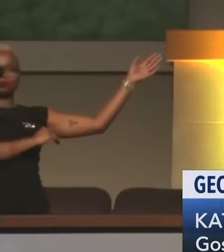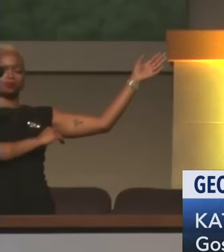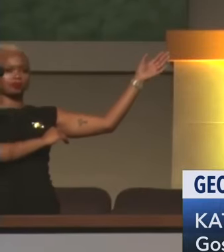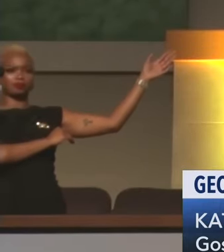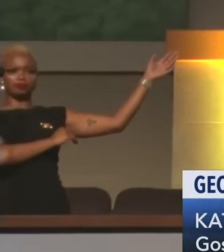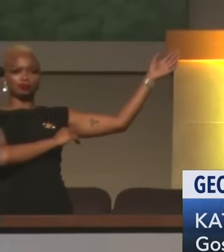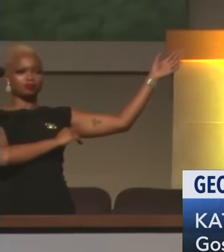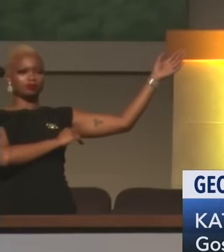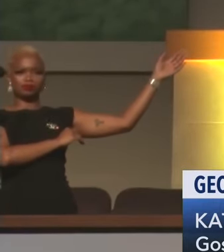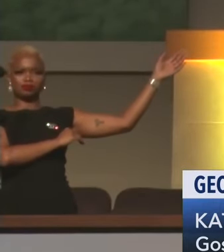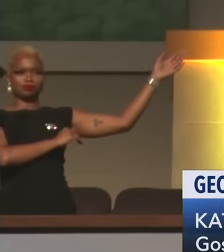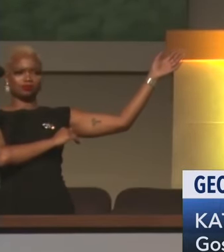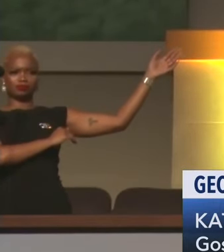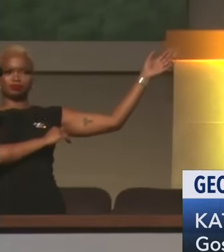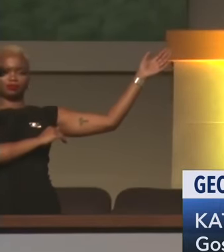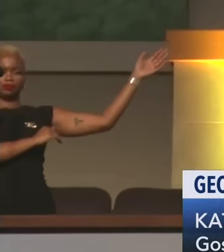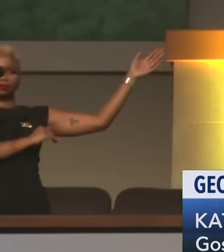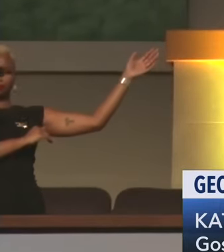He reminded